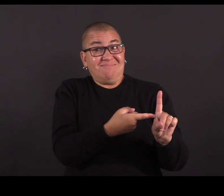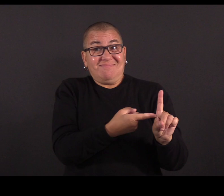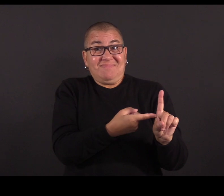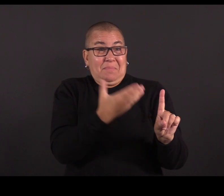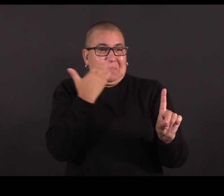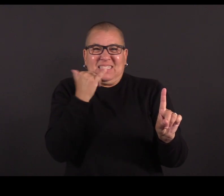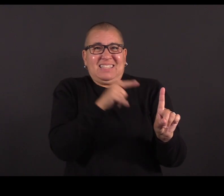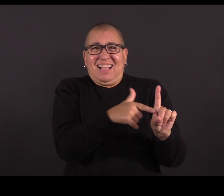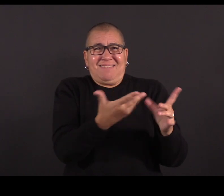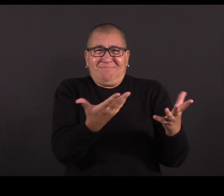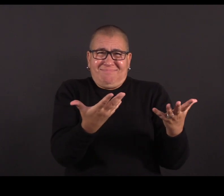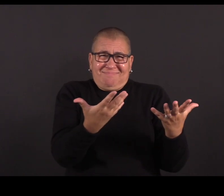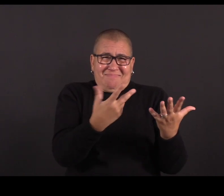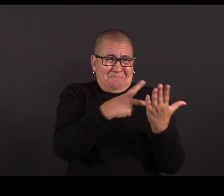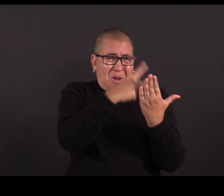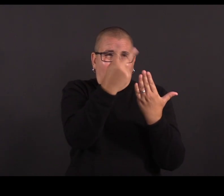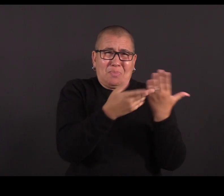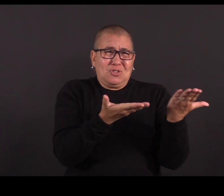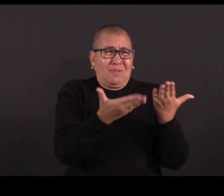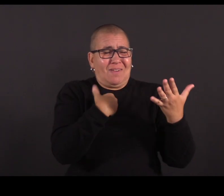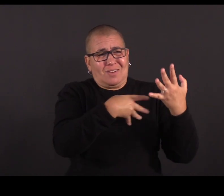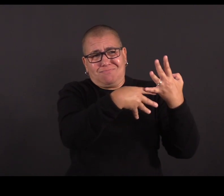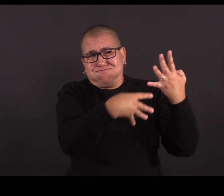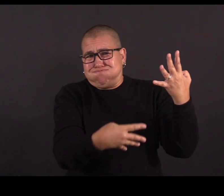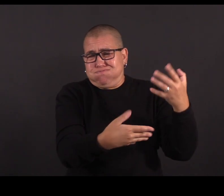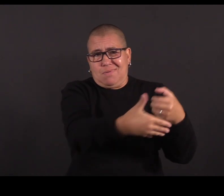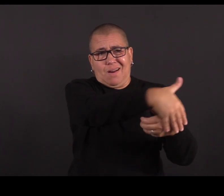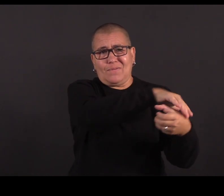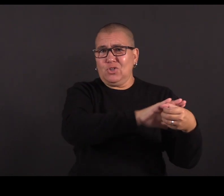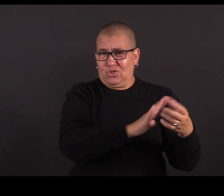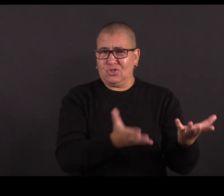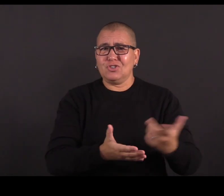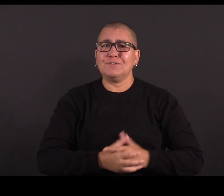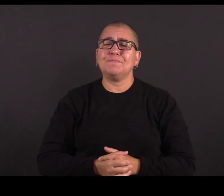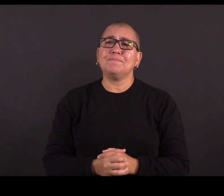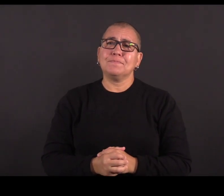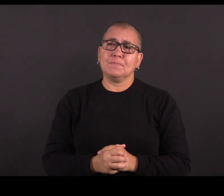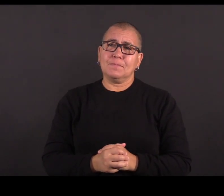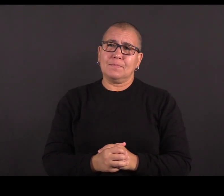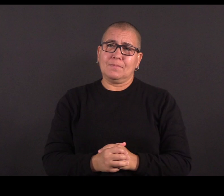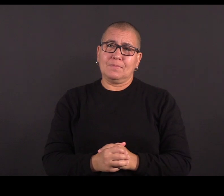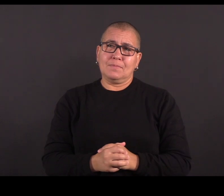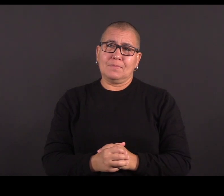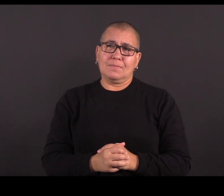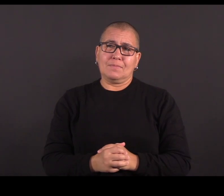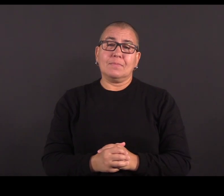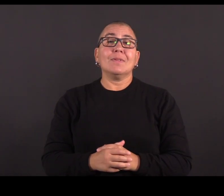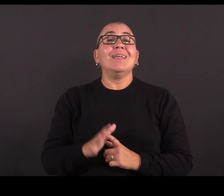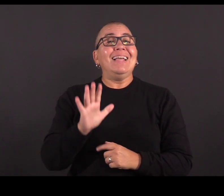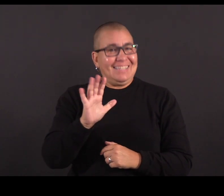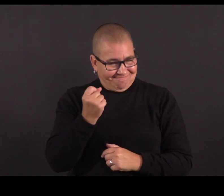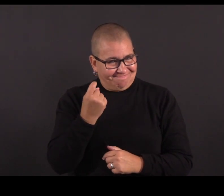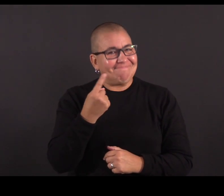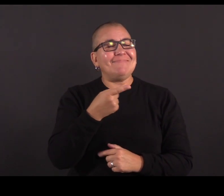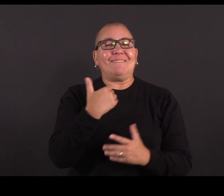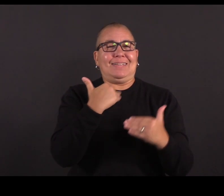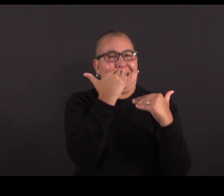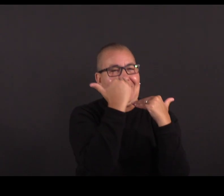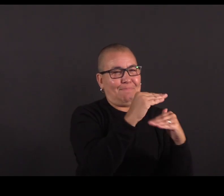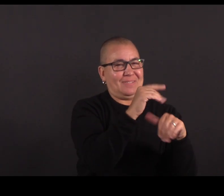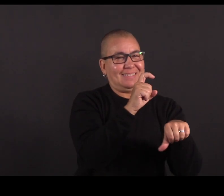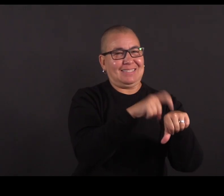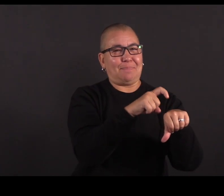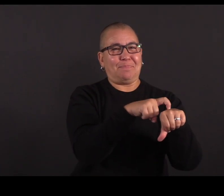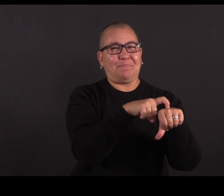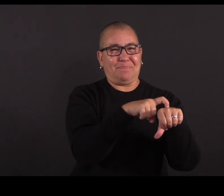program and only for a limited time. Sharing the costs with another person can